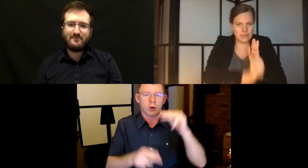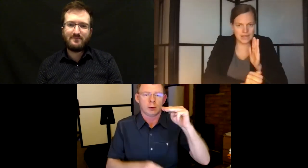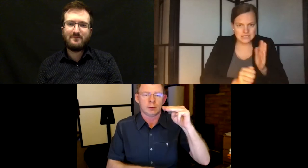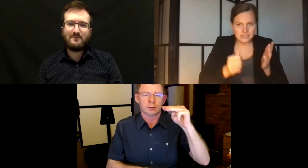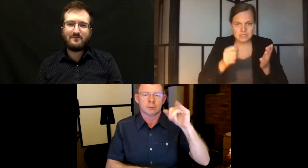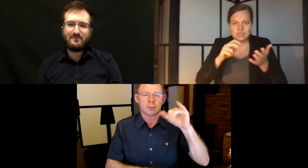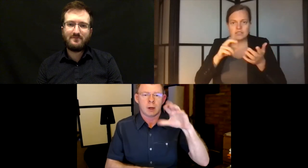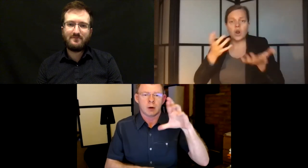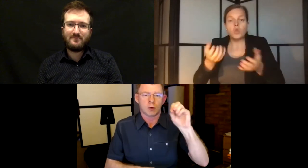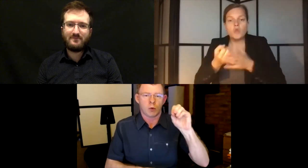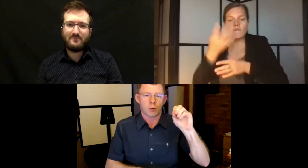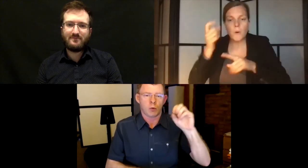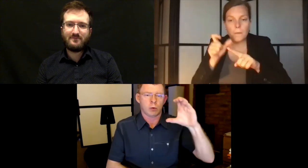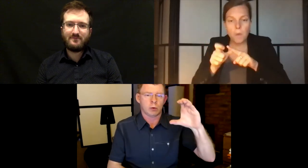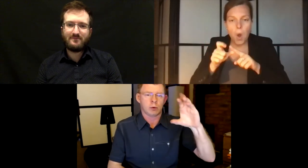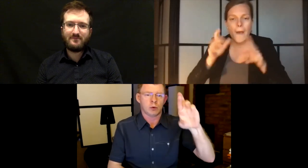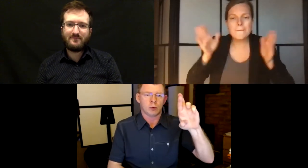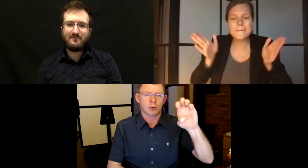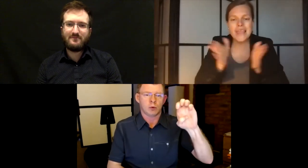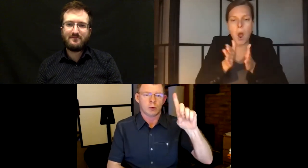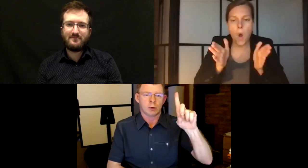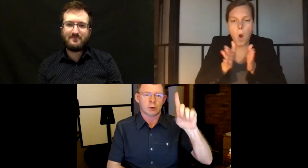And so there's something new,